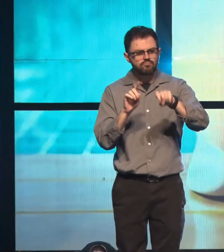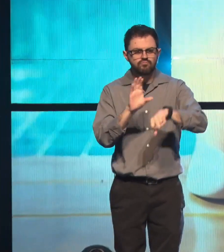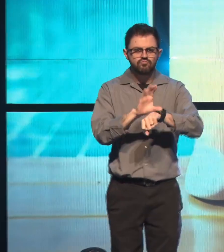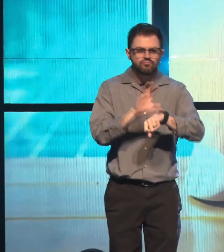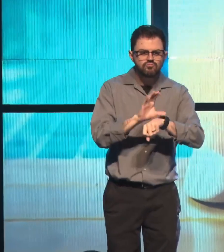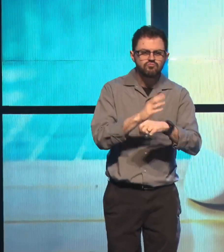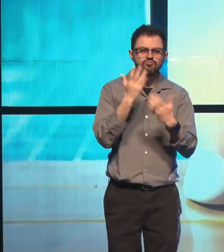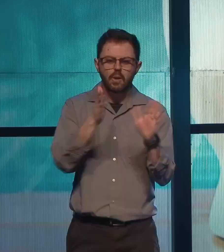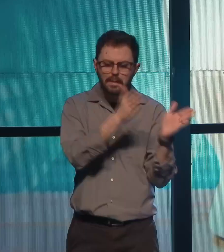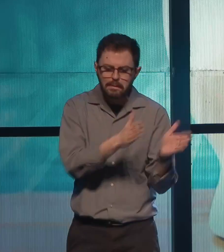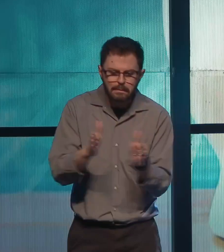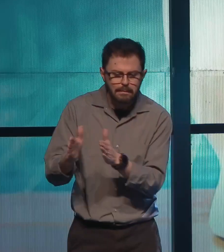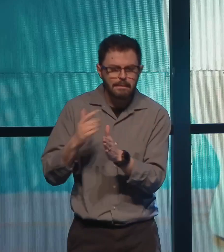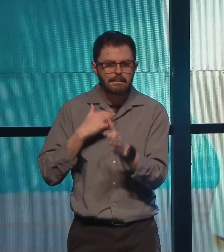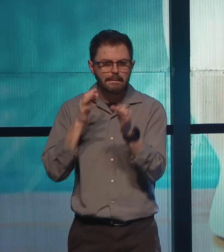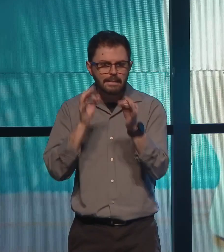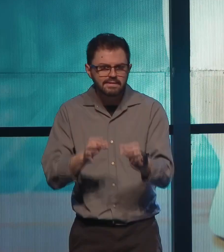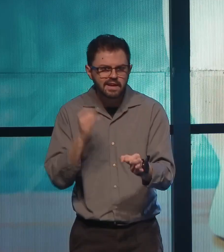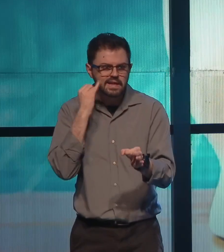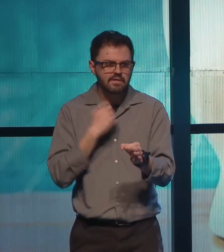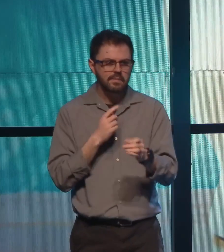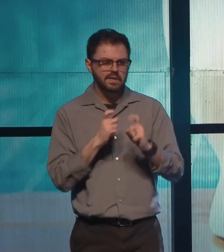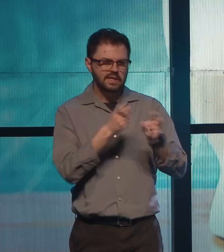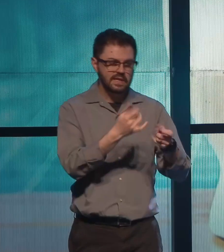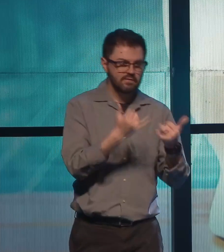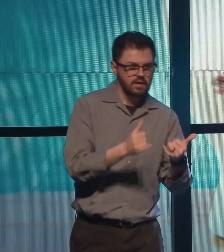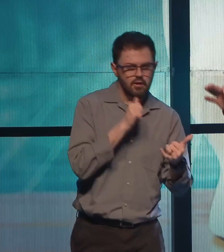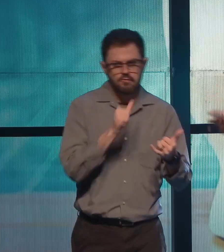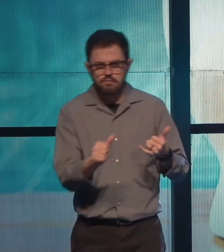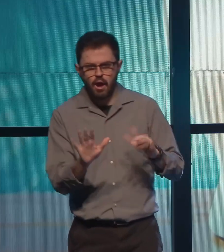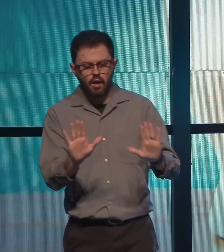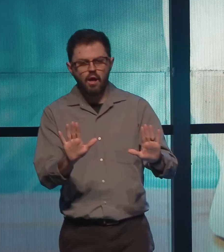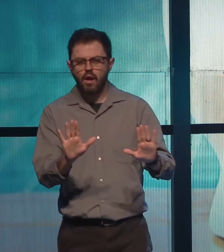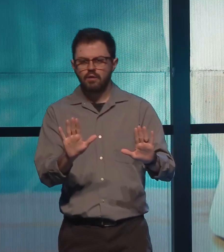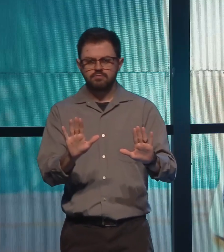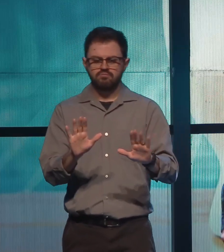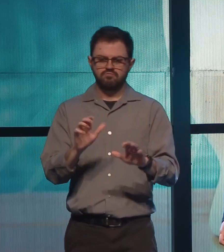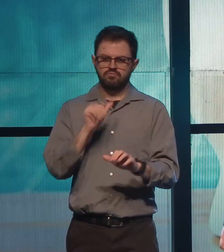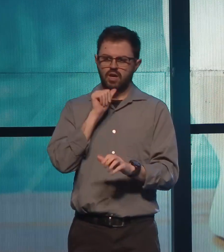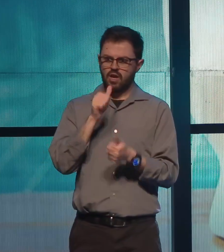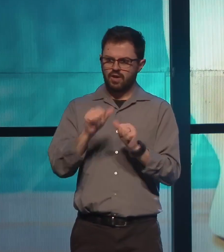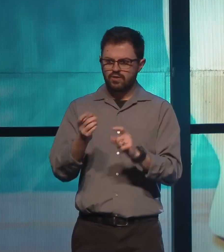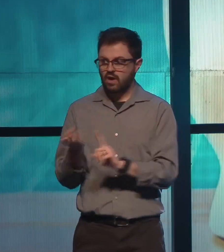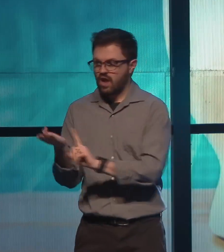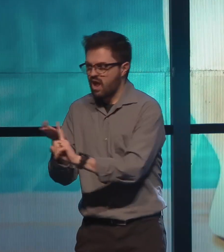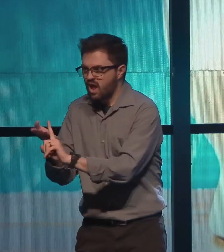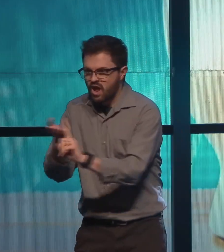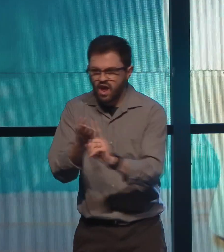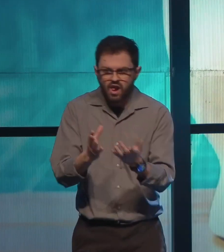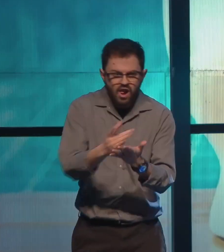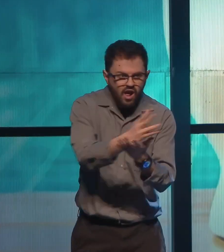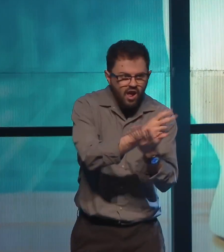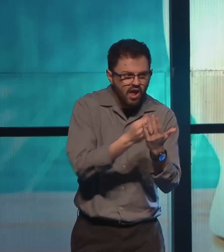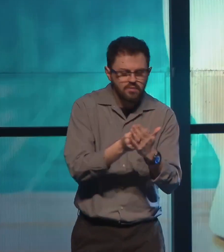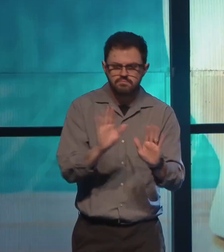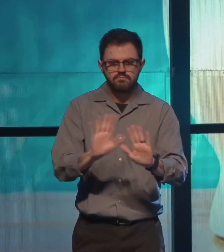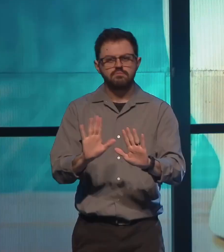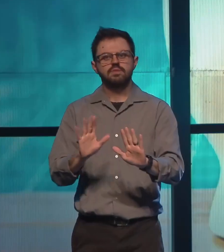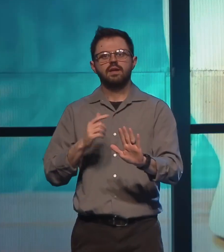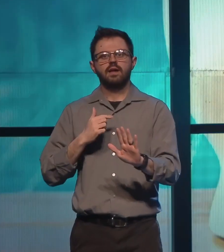make a financial gift like you do every week or whatever. So this is not what today is about. Today is not about presenting you